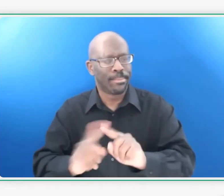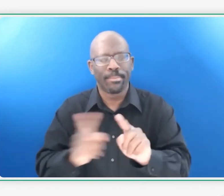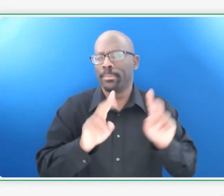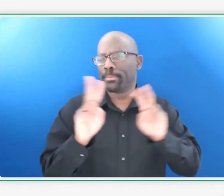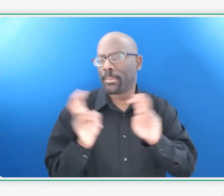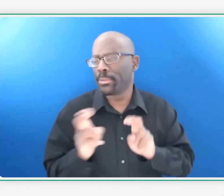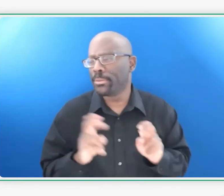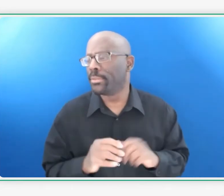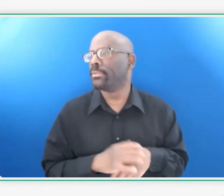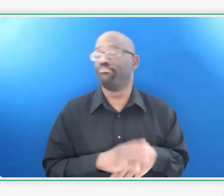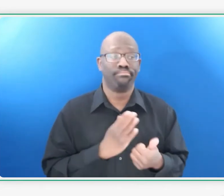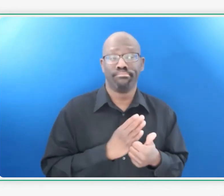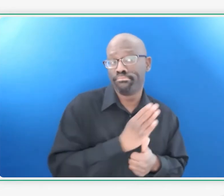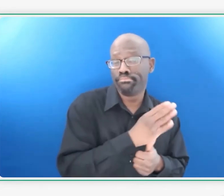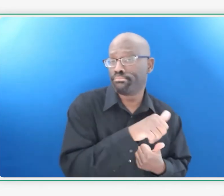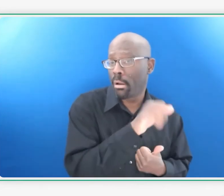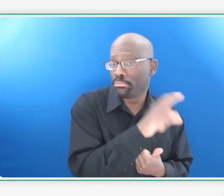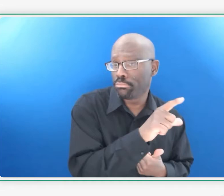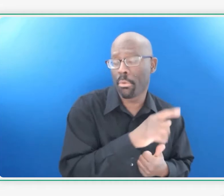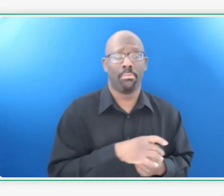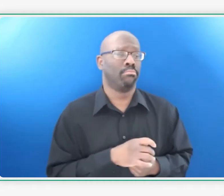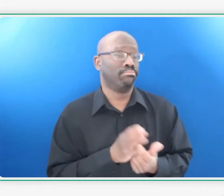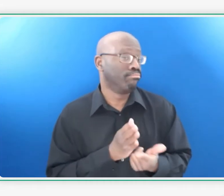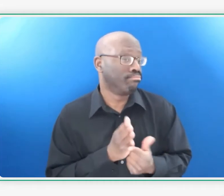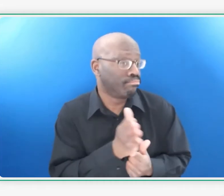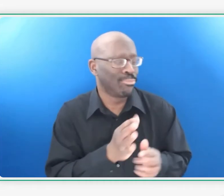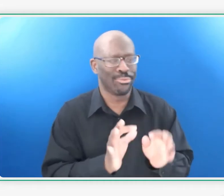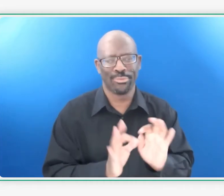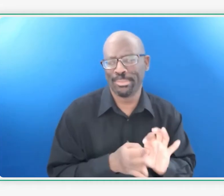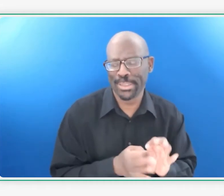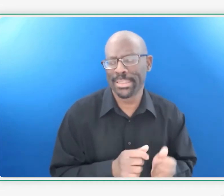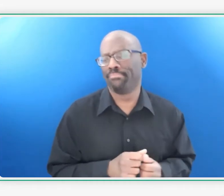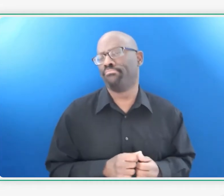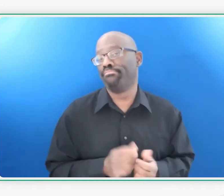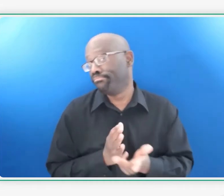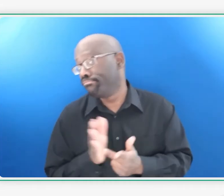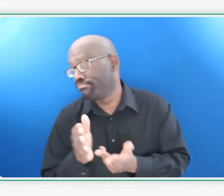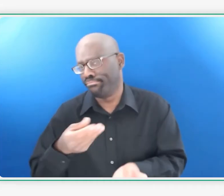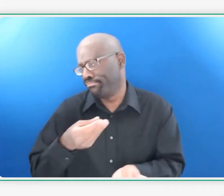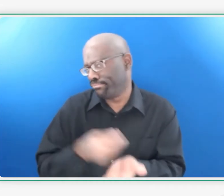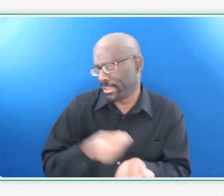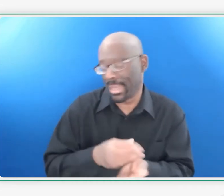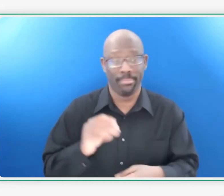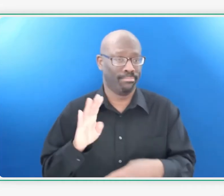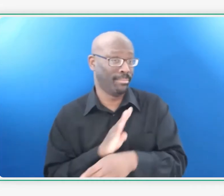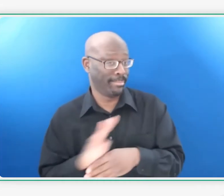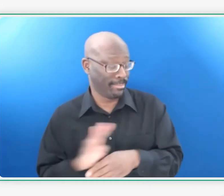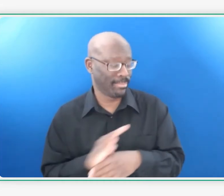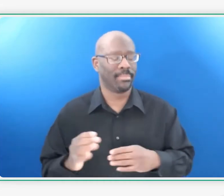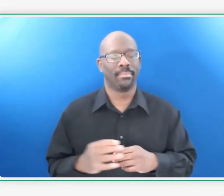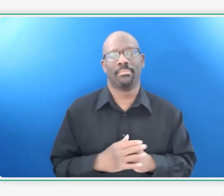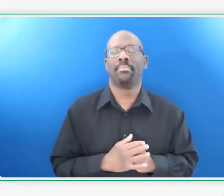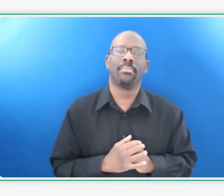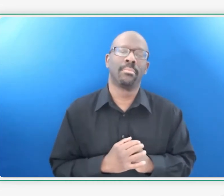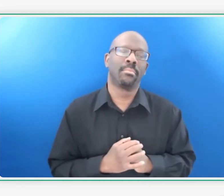And during that time, I've gone around providing workshops and trainings on various different topics, whether that be ASL,